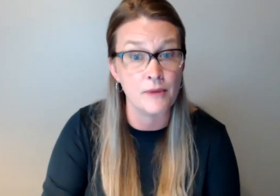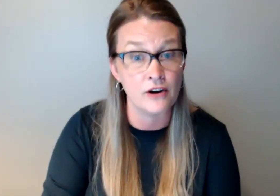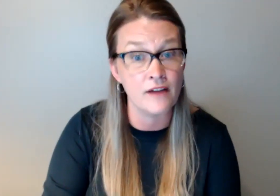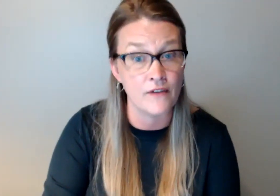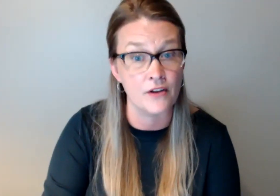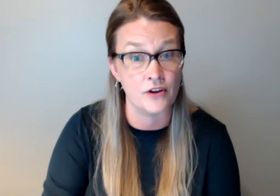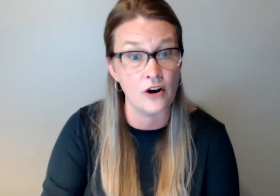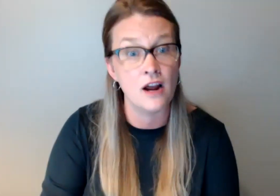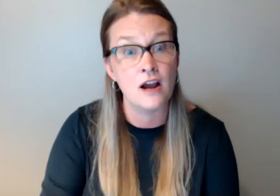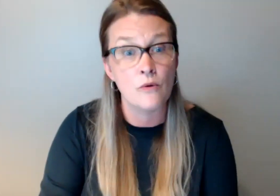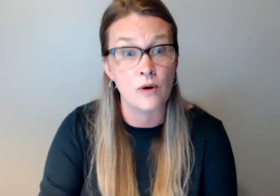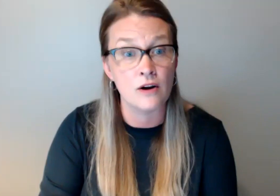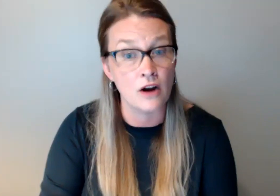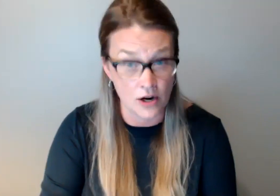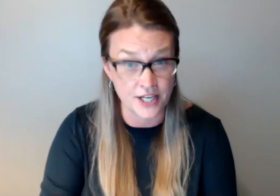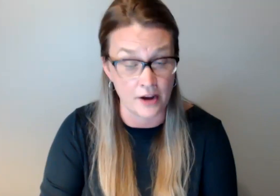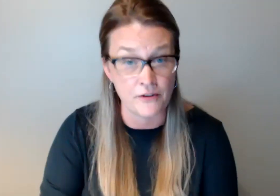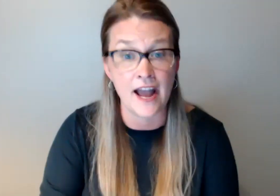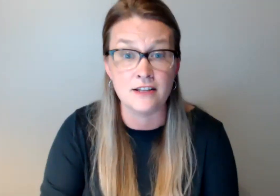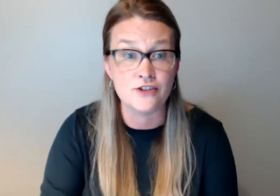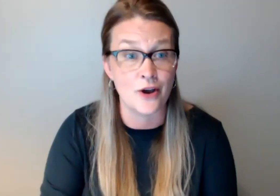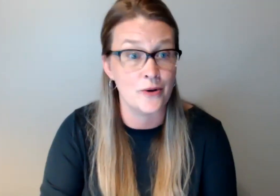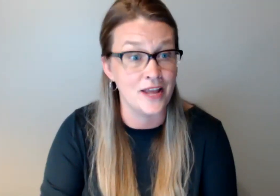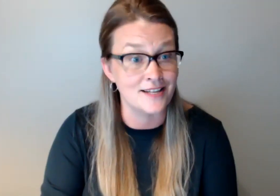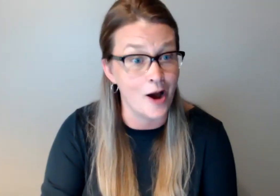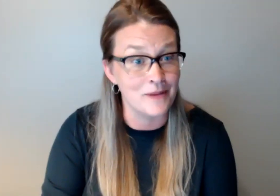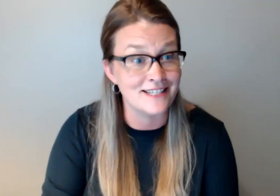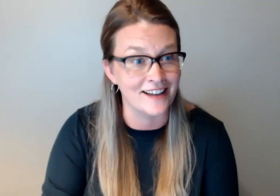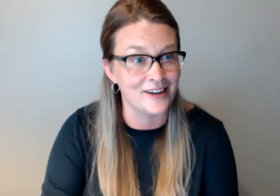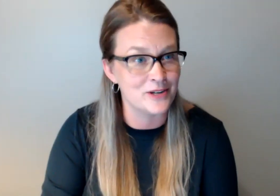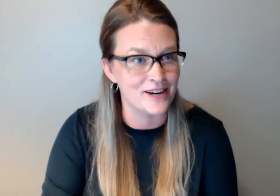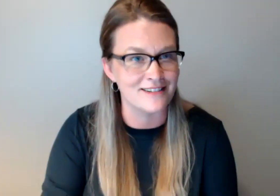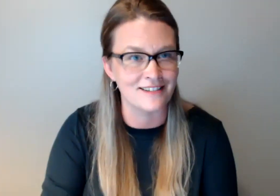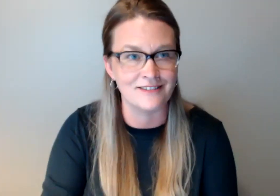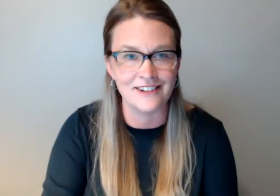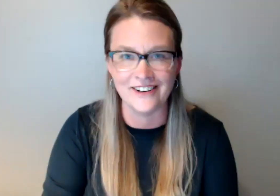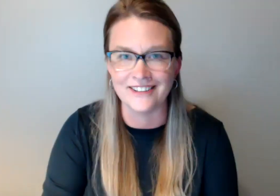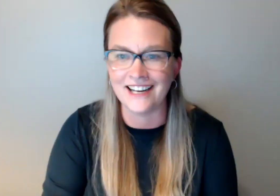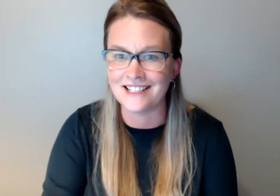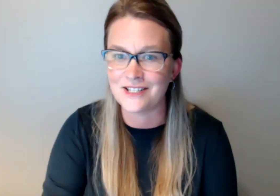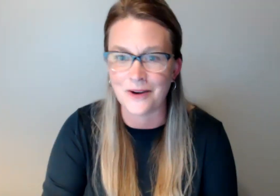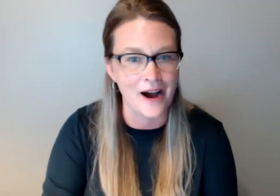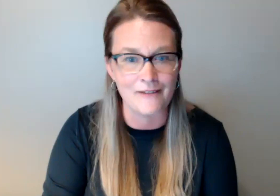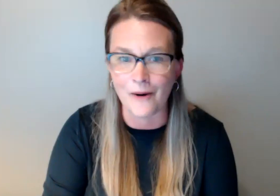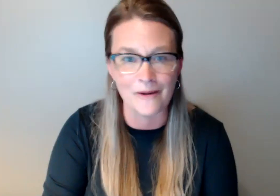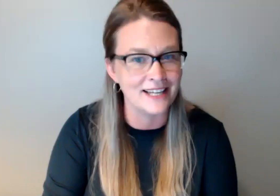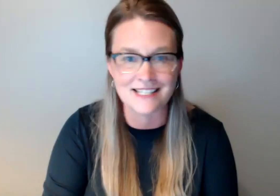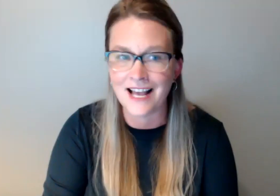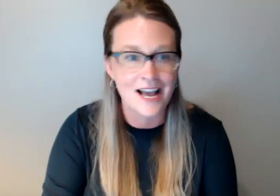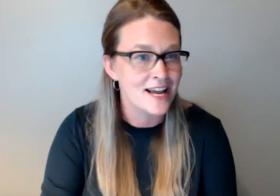my grandfather, are deaf, and so they taught me sign language when I was a little girl. And so I've always